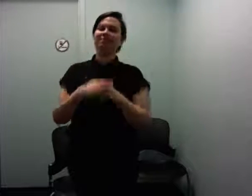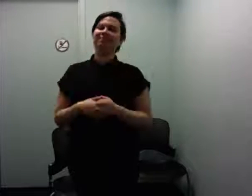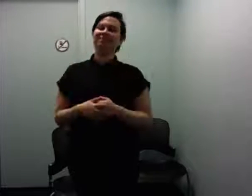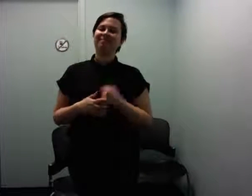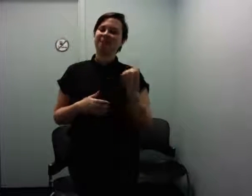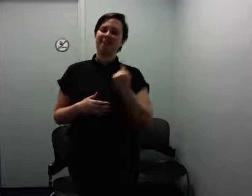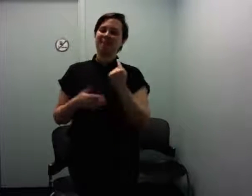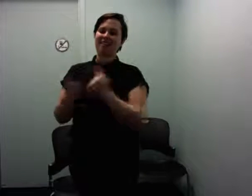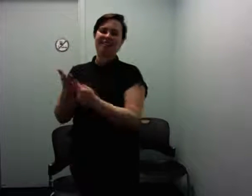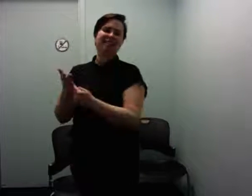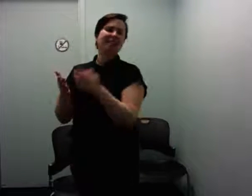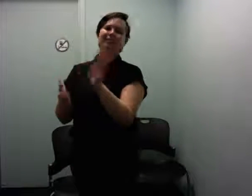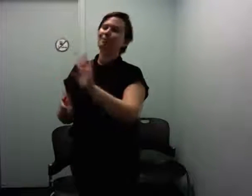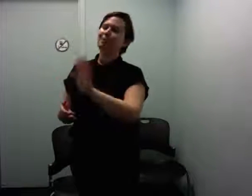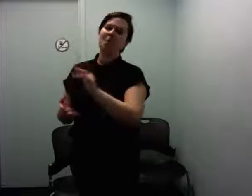and make sure that it's tangible.